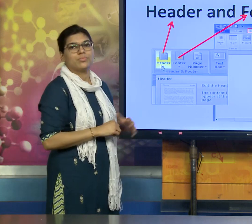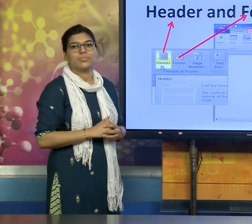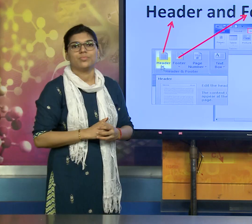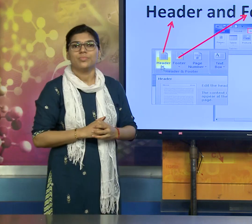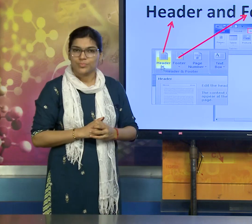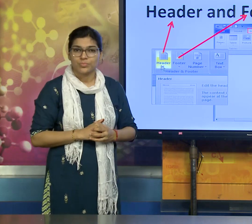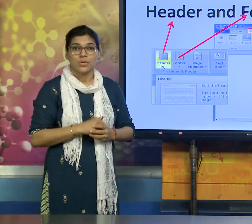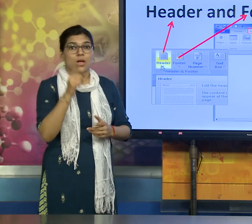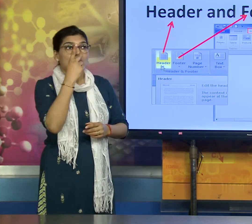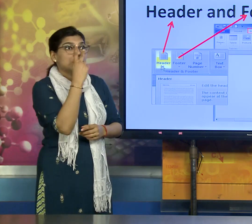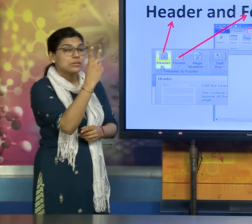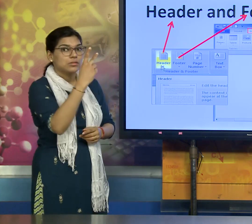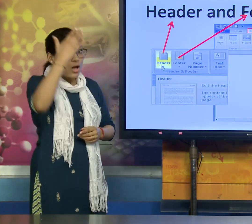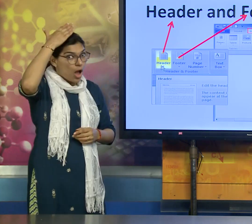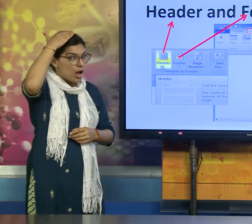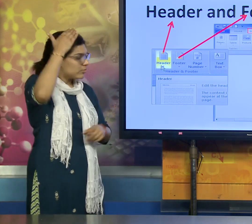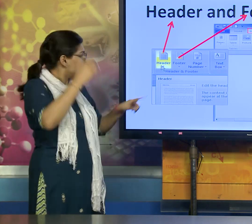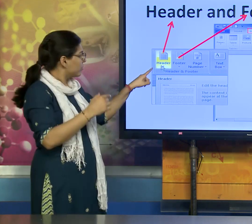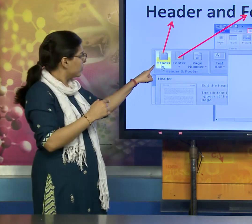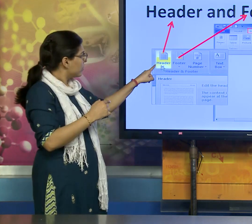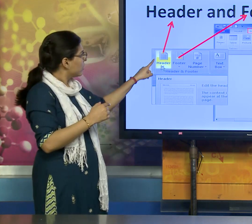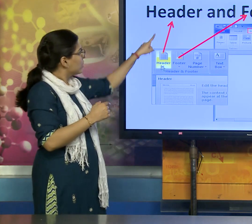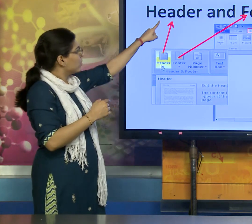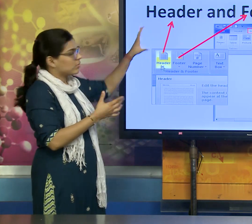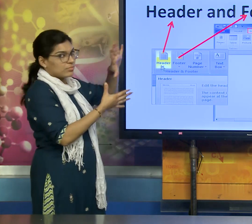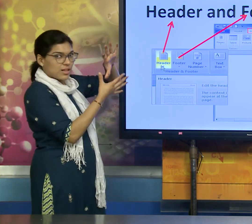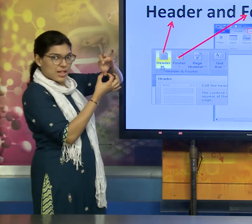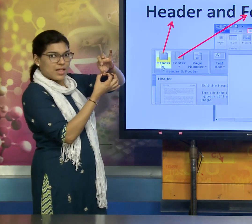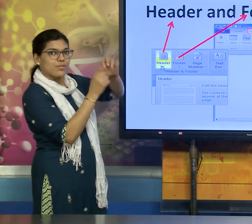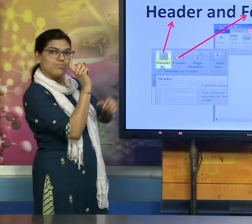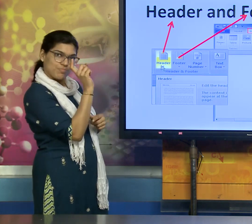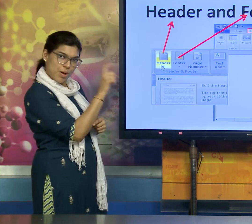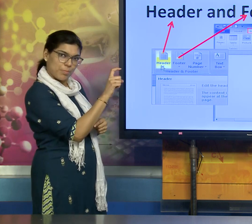Insert, in which you can find header,